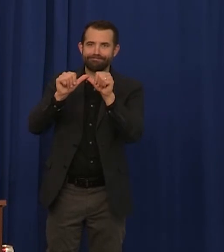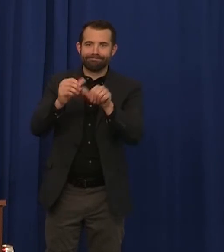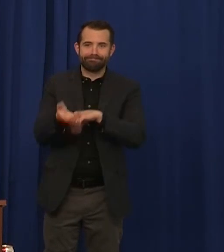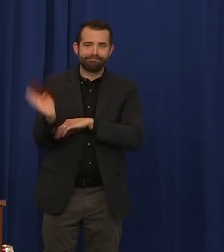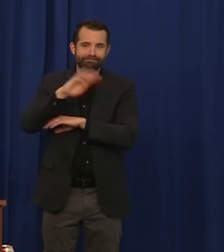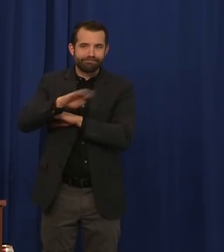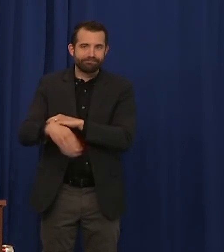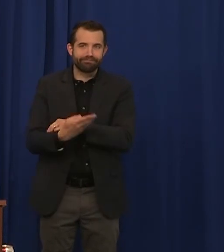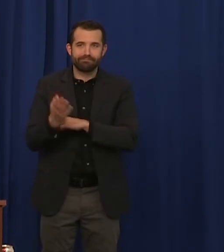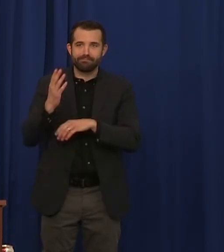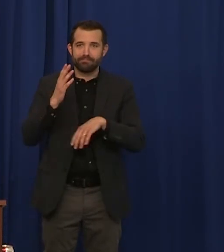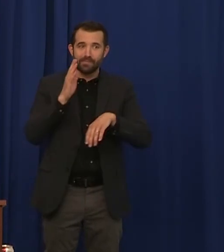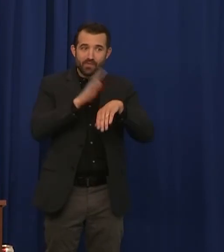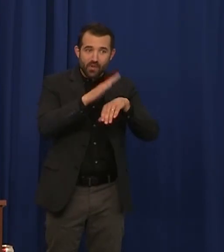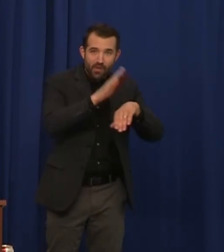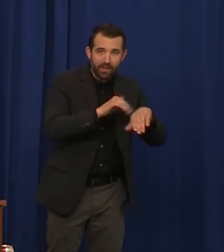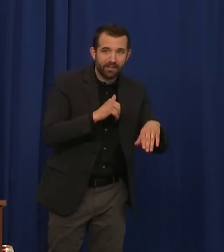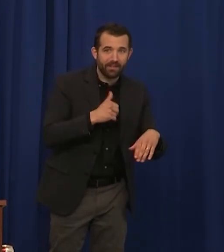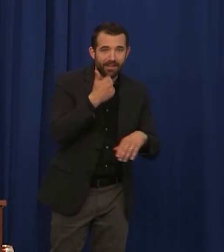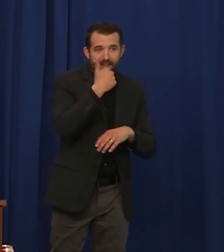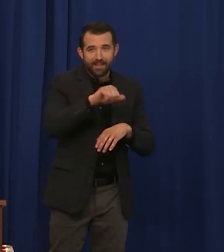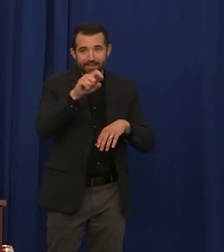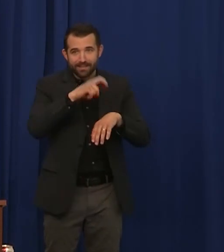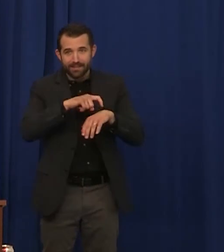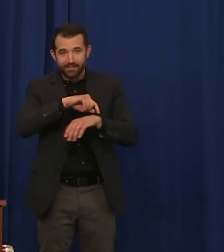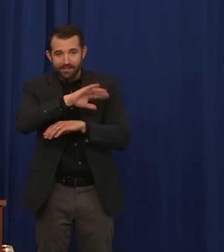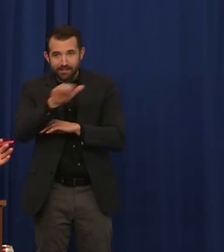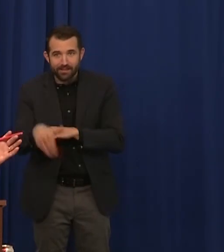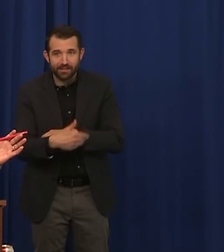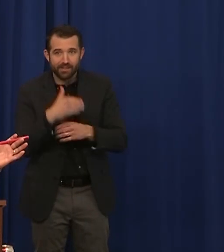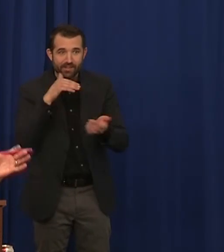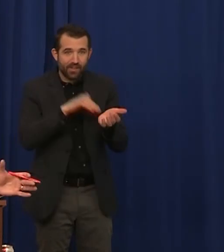call to take consults from physicians in the middle of the night,